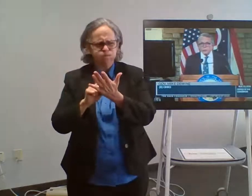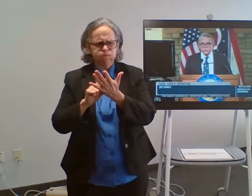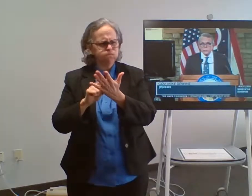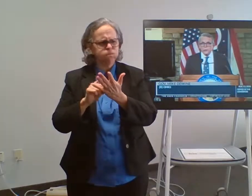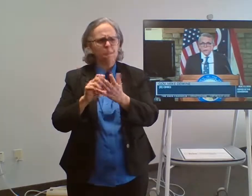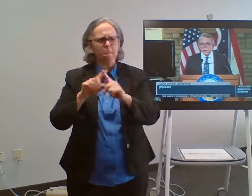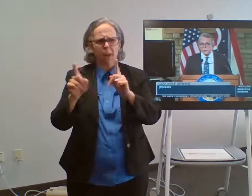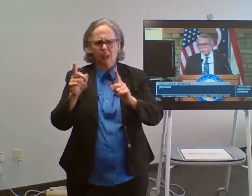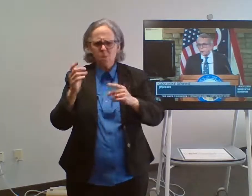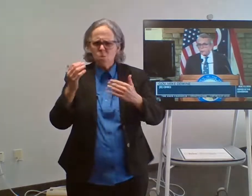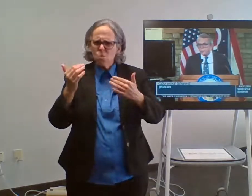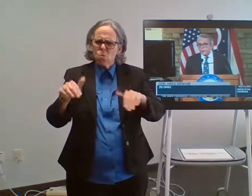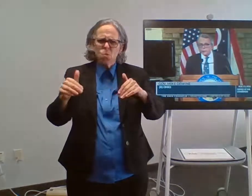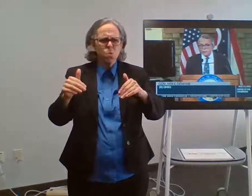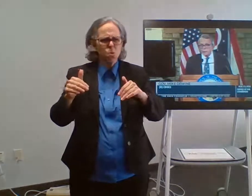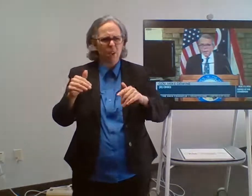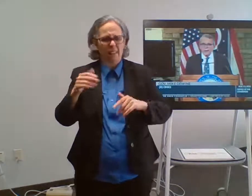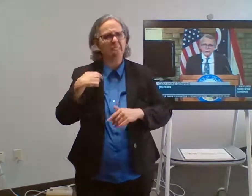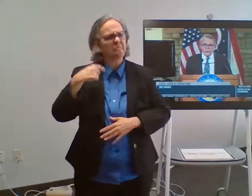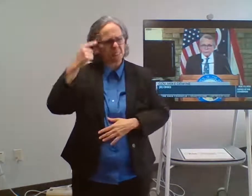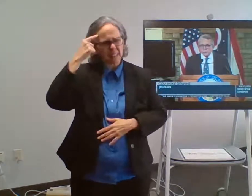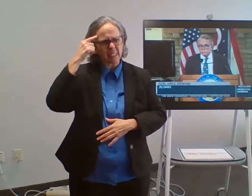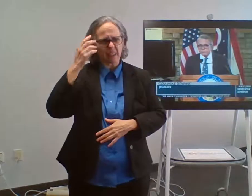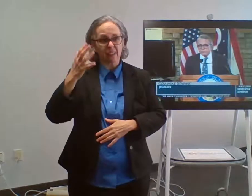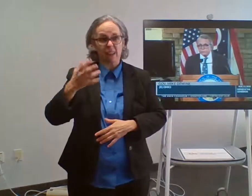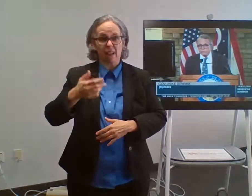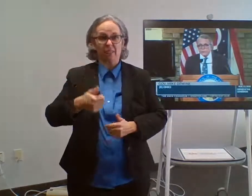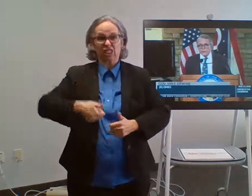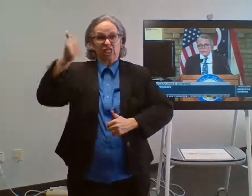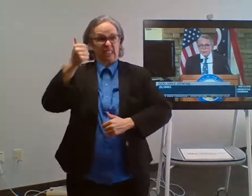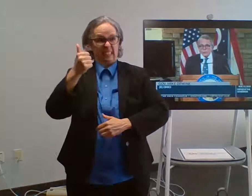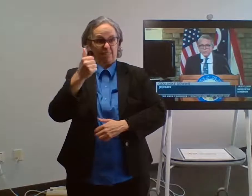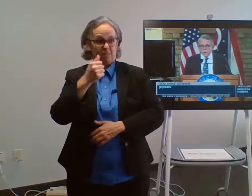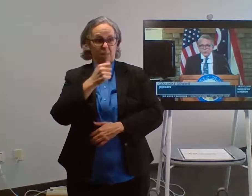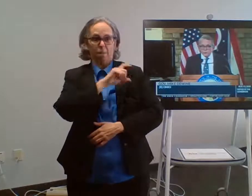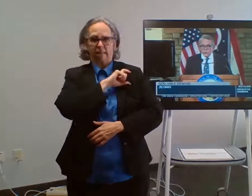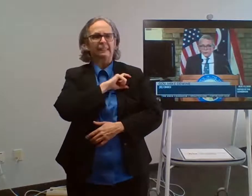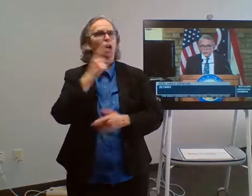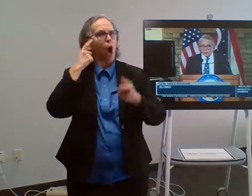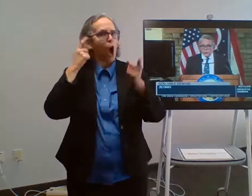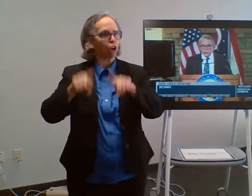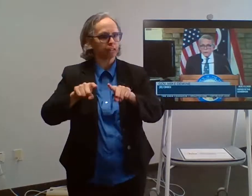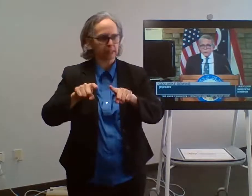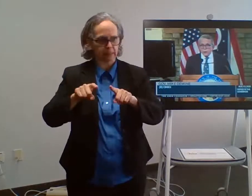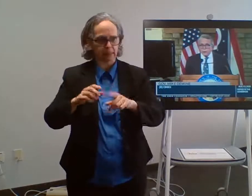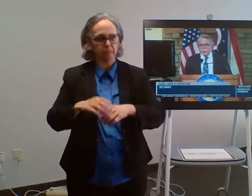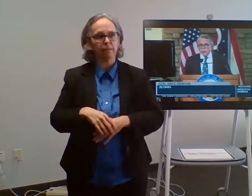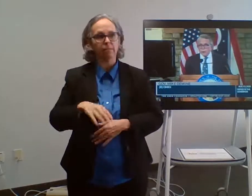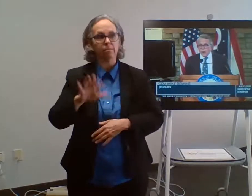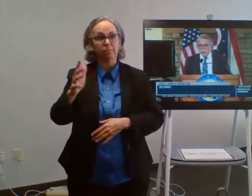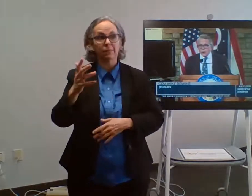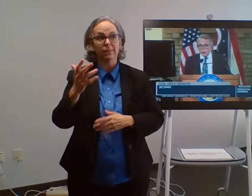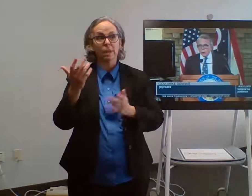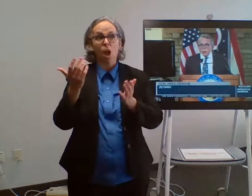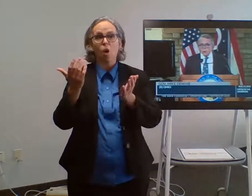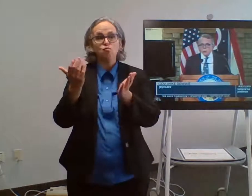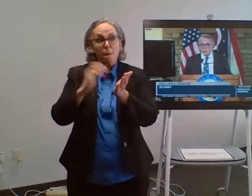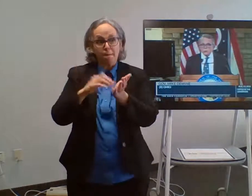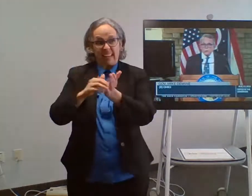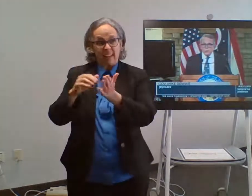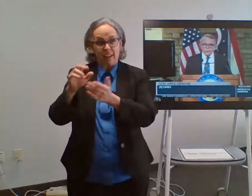of a major city in Ohio, agrees with, and that is a violent offender, a repeat violent offender, who